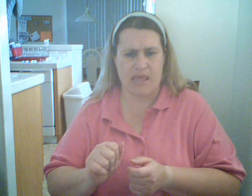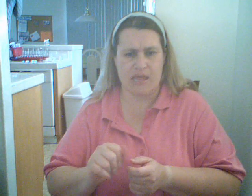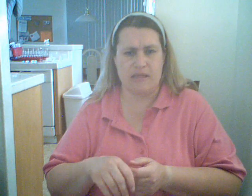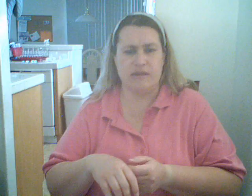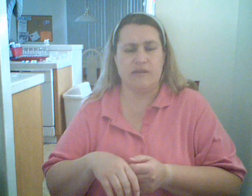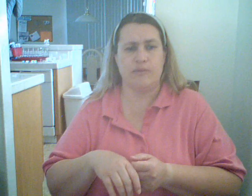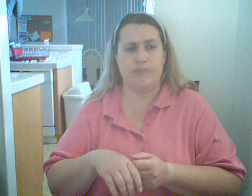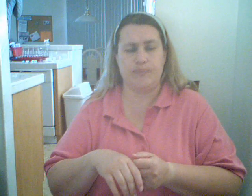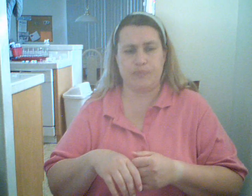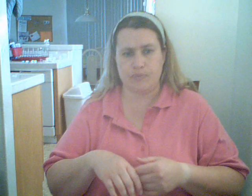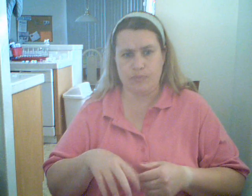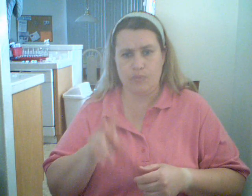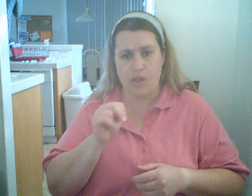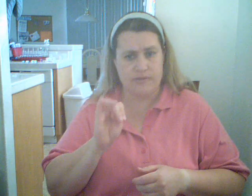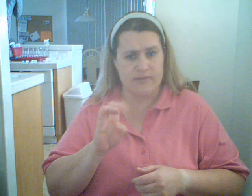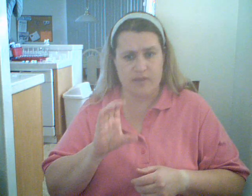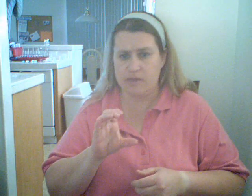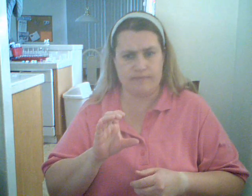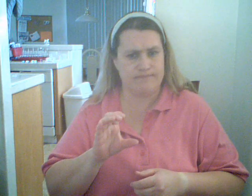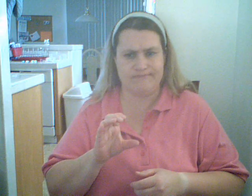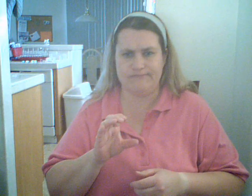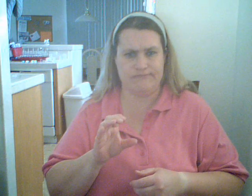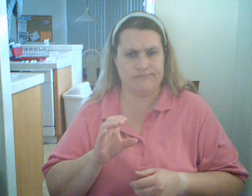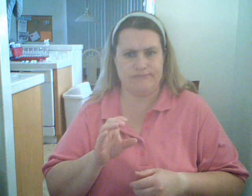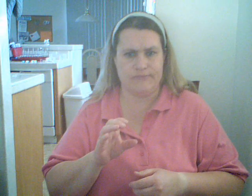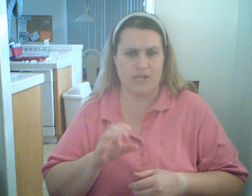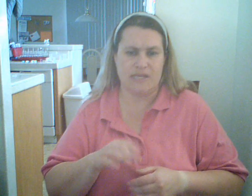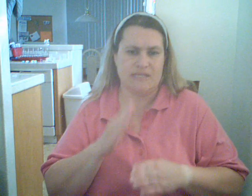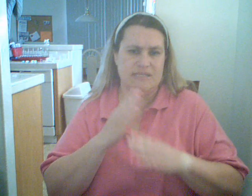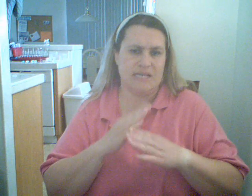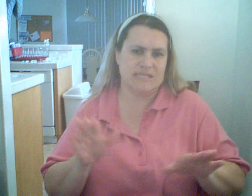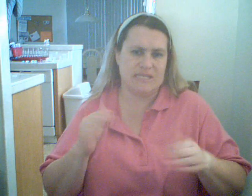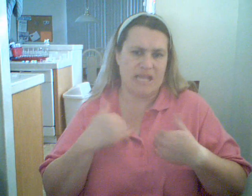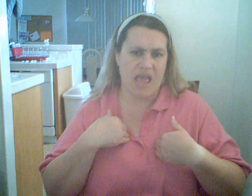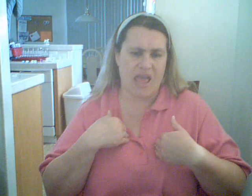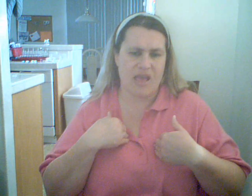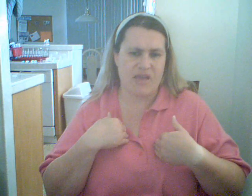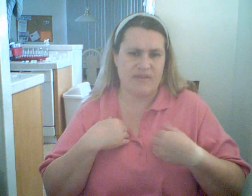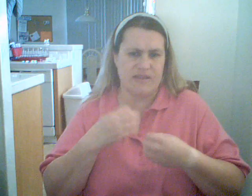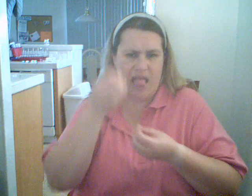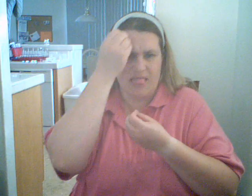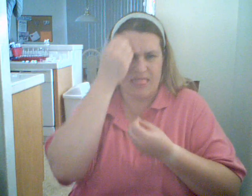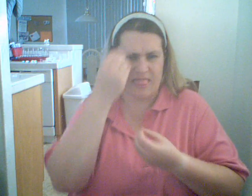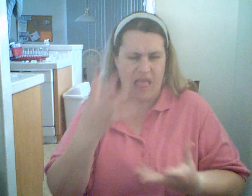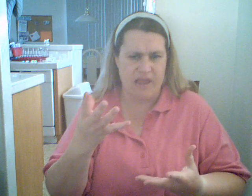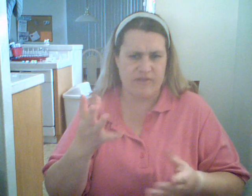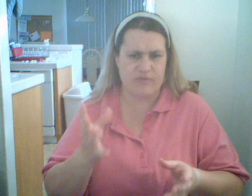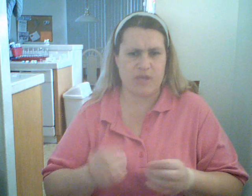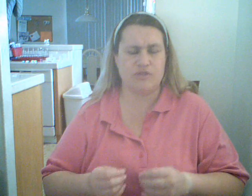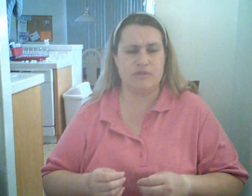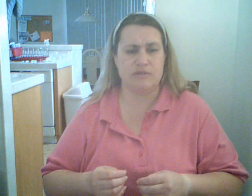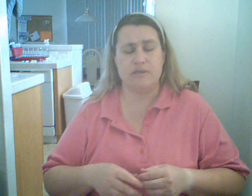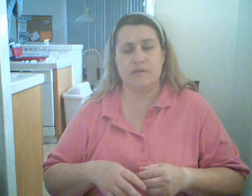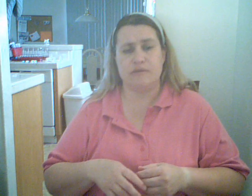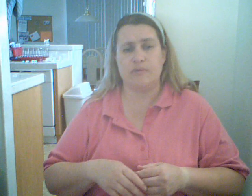fine. If you incorporate all those things you learned from the EIPA test, all the things that they evaluate, I'm sure you'll do very well